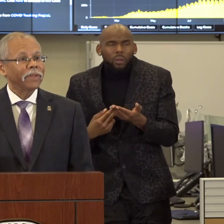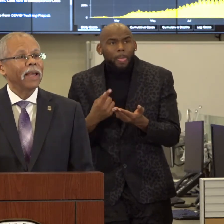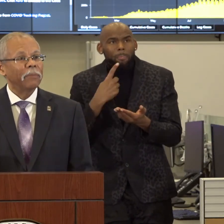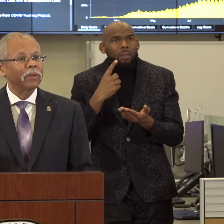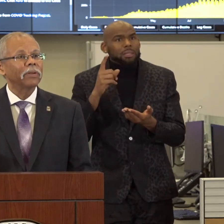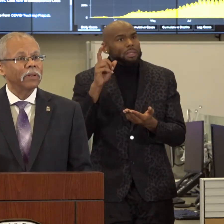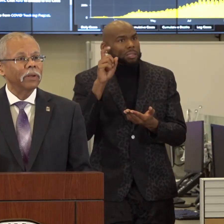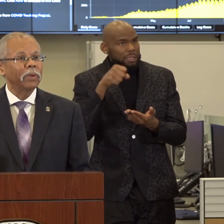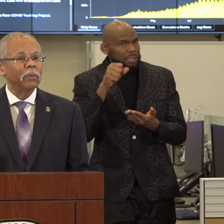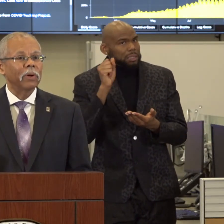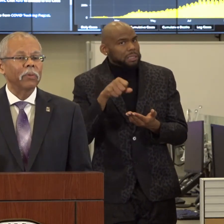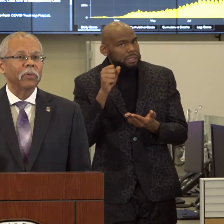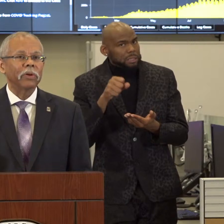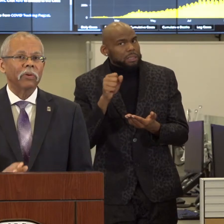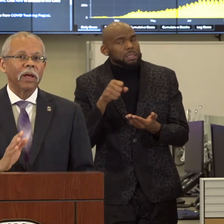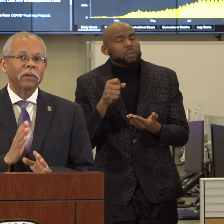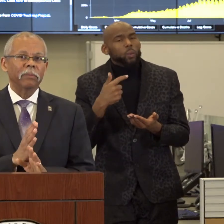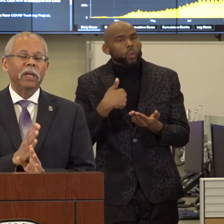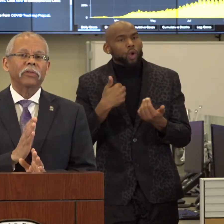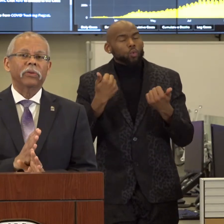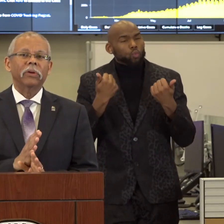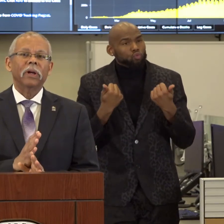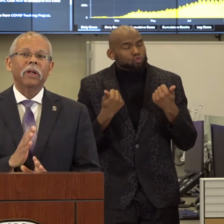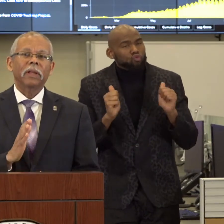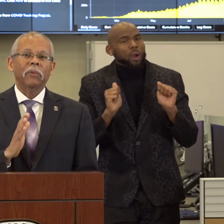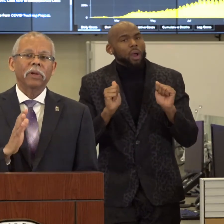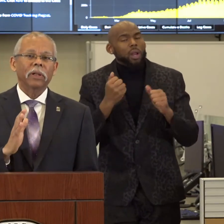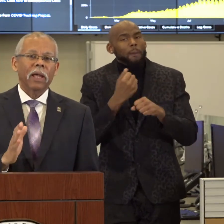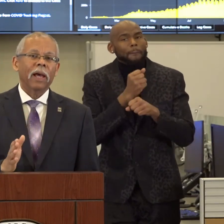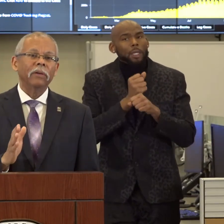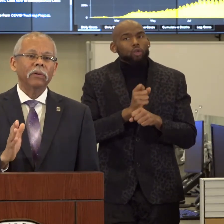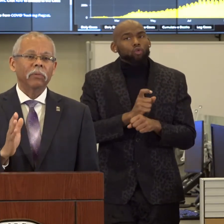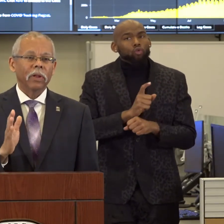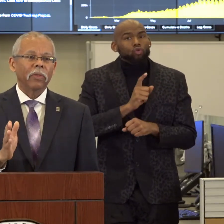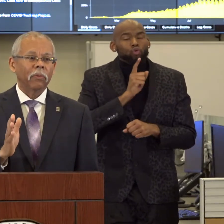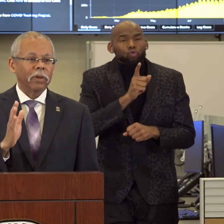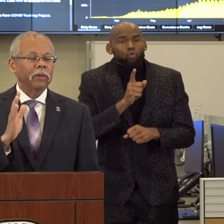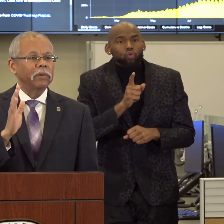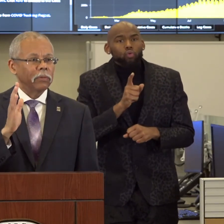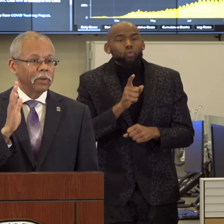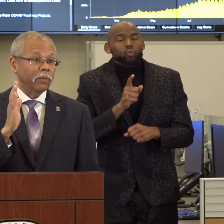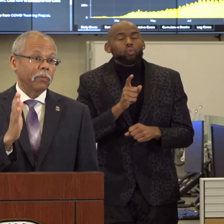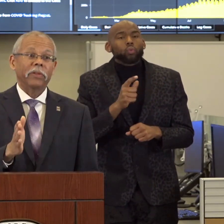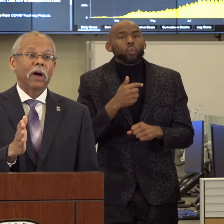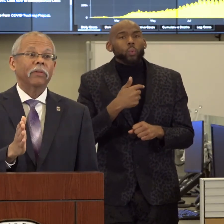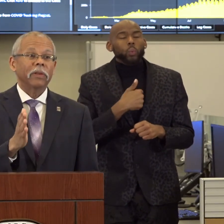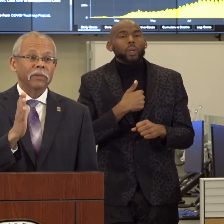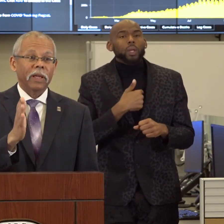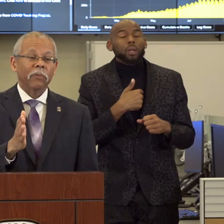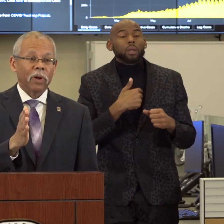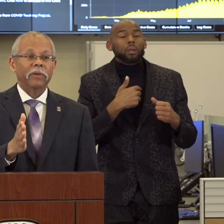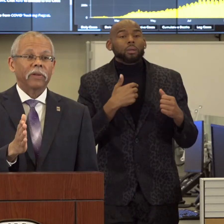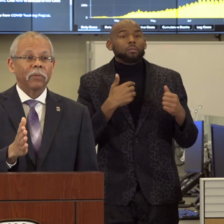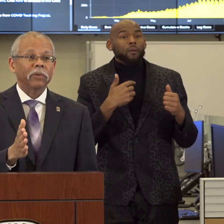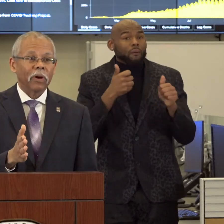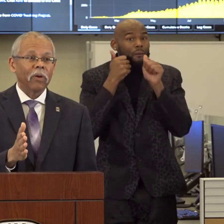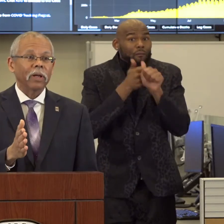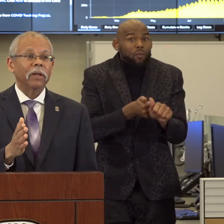yes, absolutely. We were trying to make sure that we aligned with what we thought